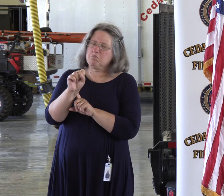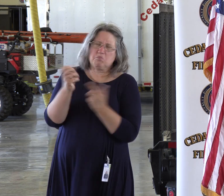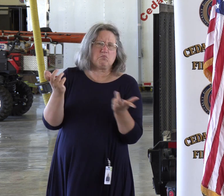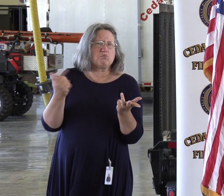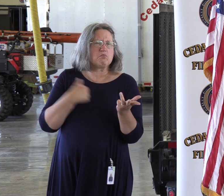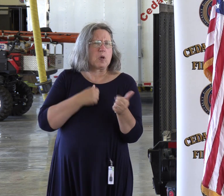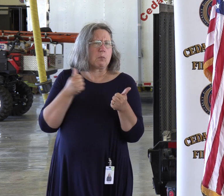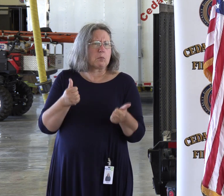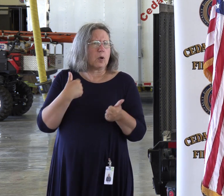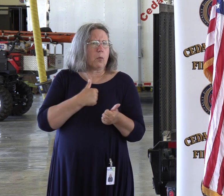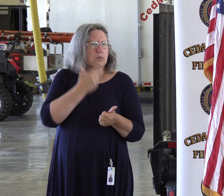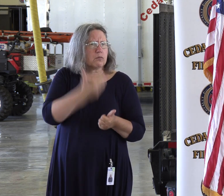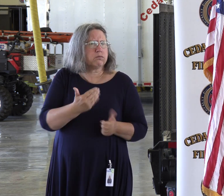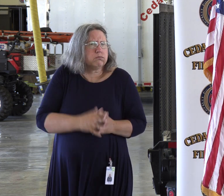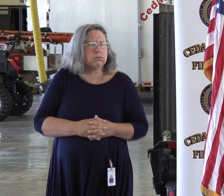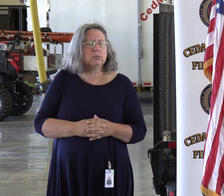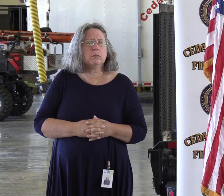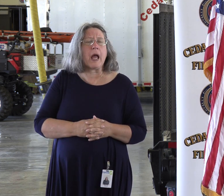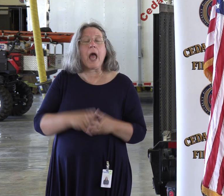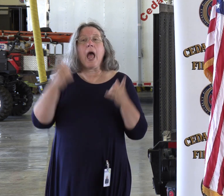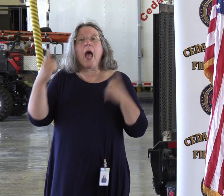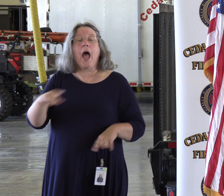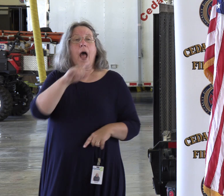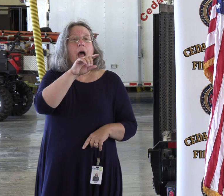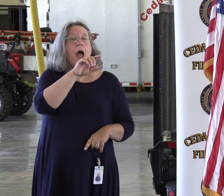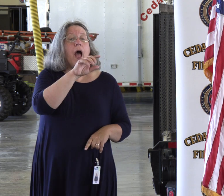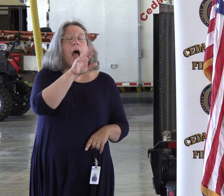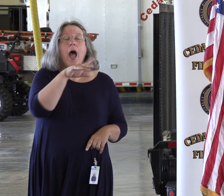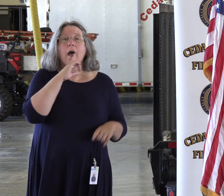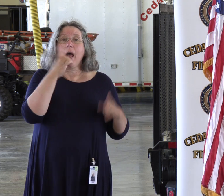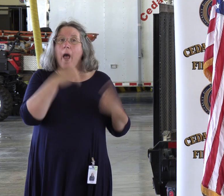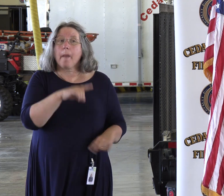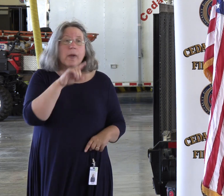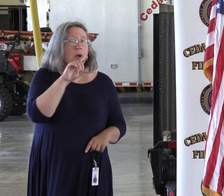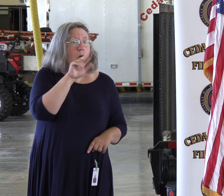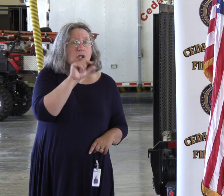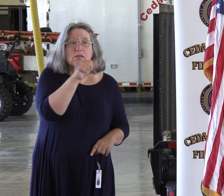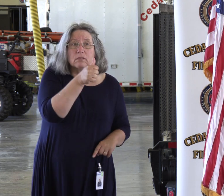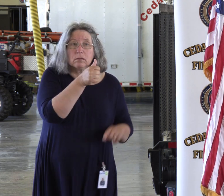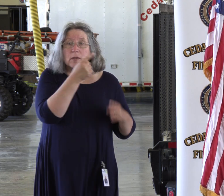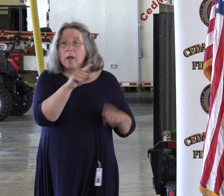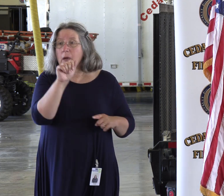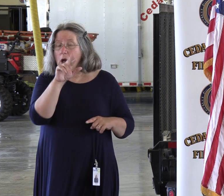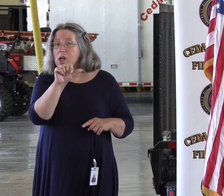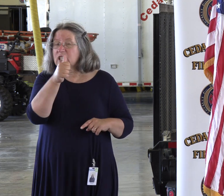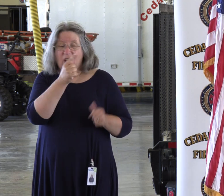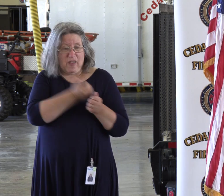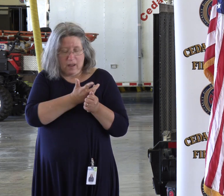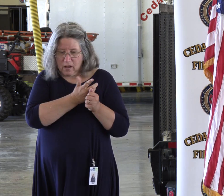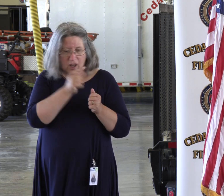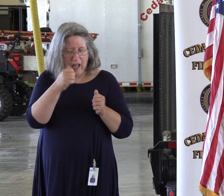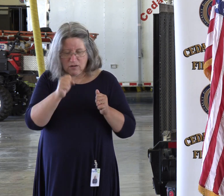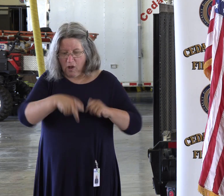After the storm on the 10th, all of our gas services, gas mains that were uprooted, broken, have been put back